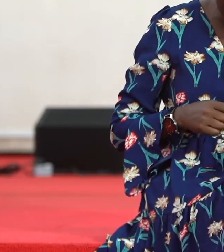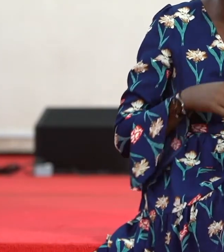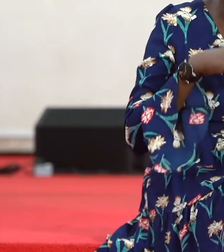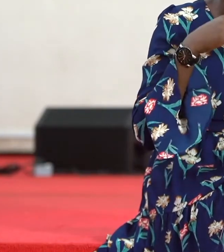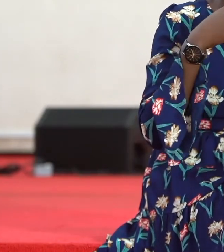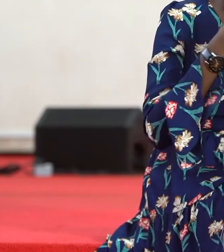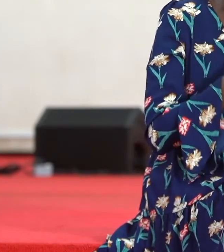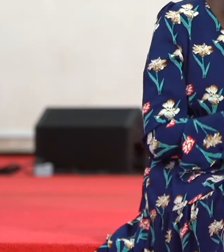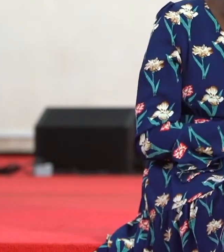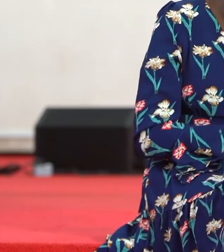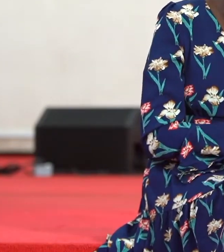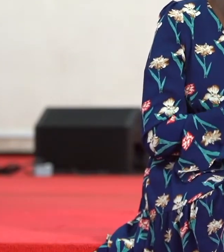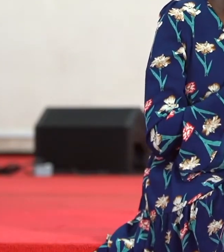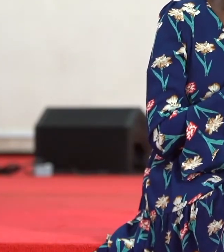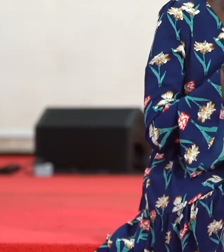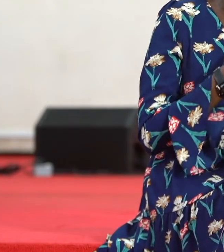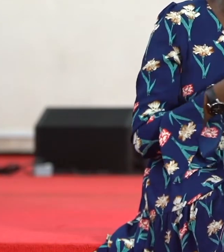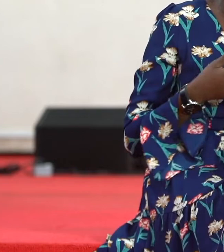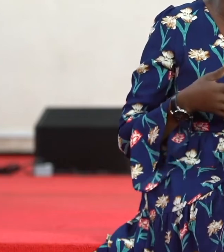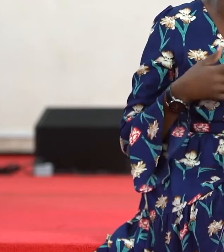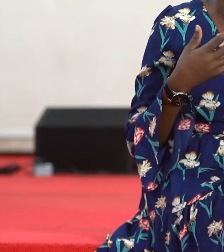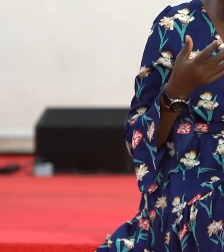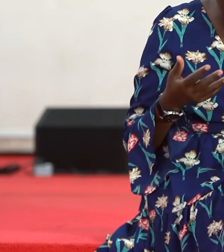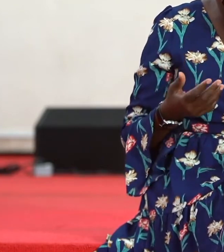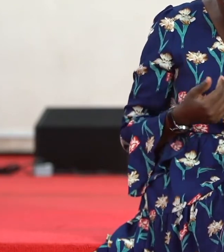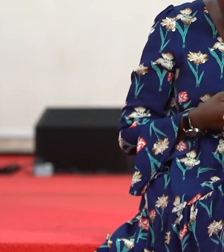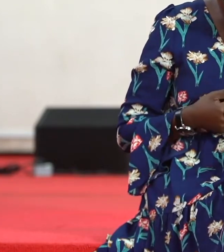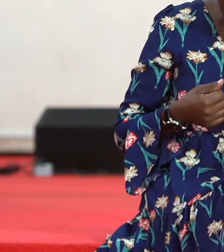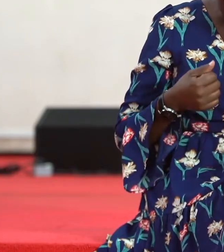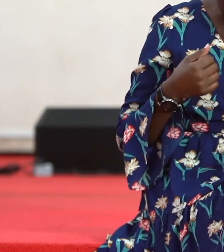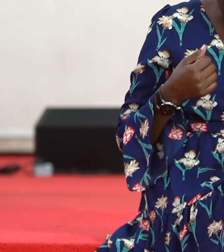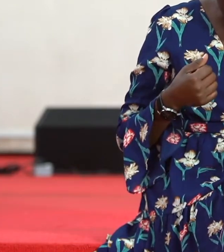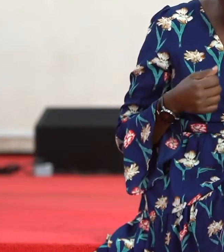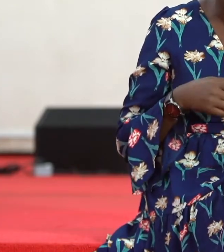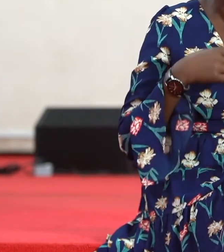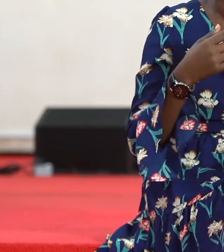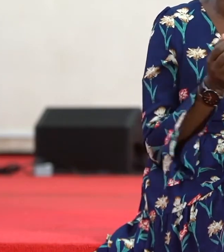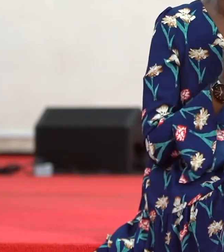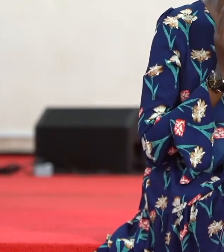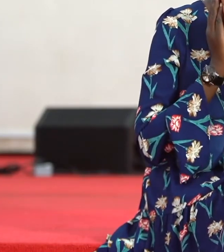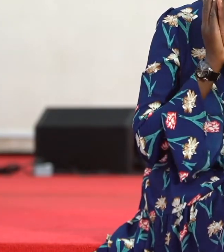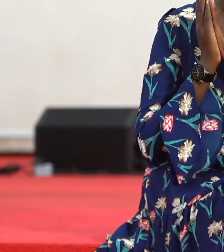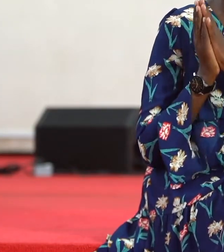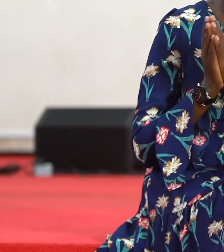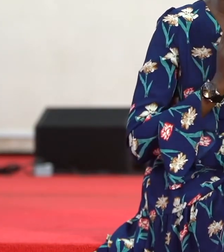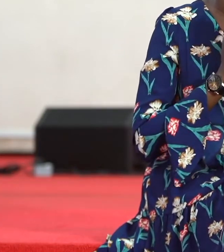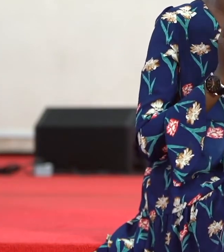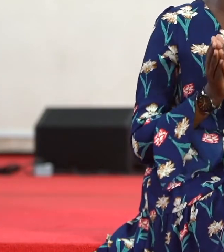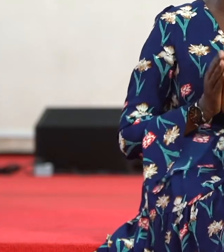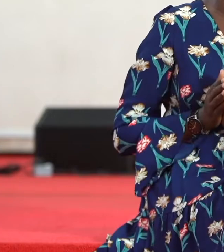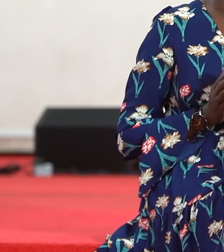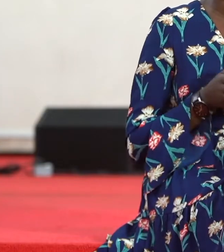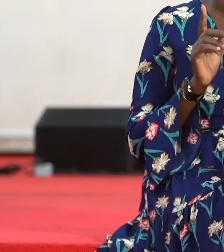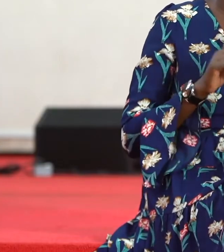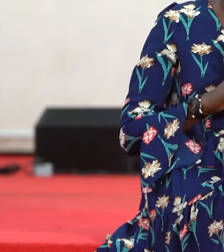of having the Word of God, the will of God revealed to us, and also having the gift of the